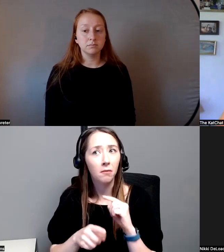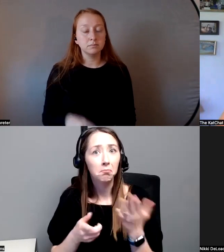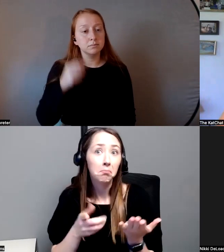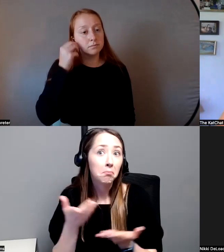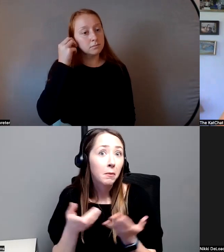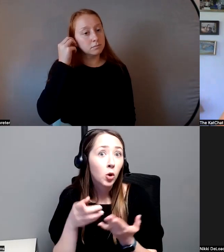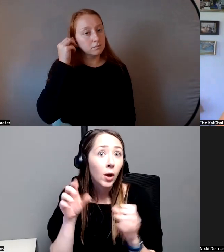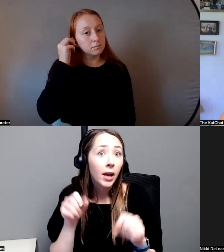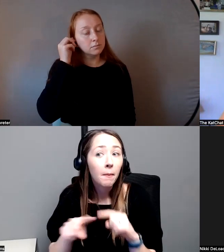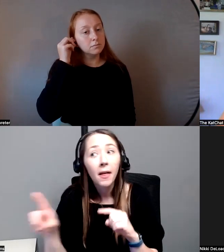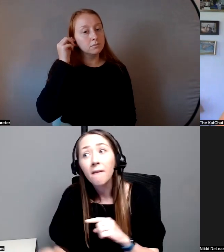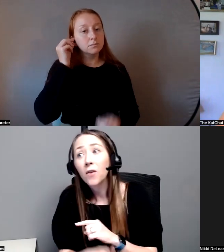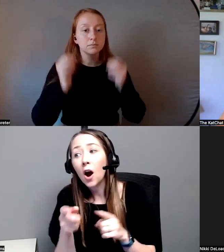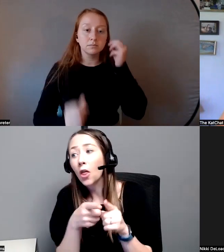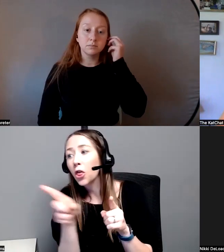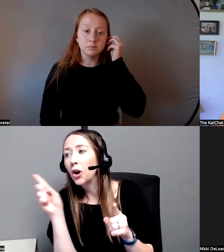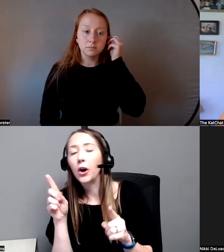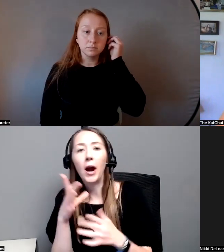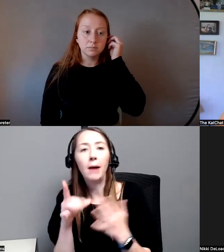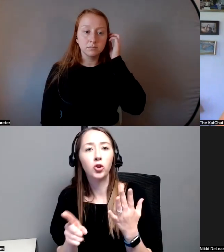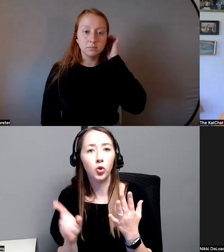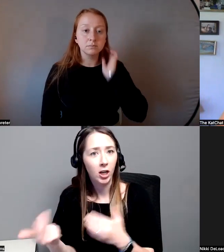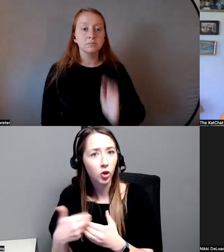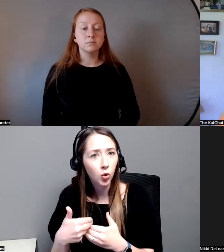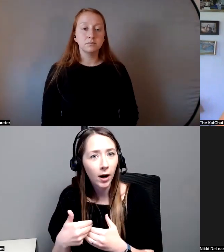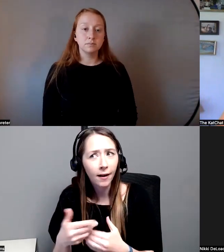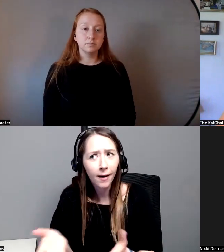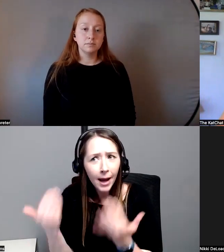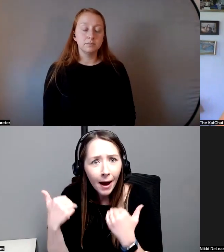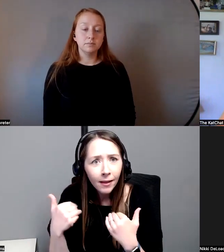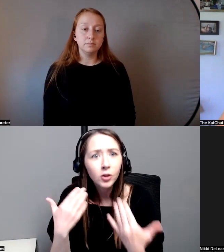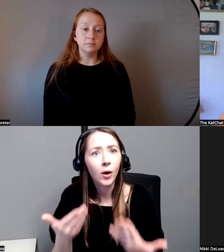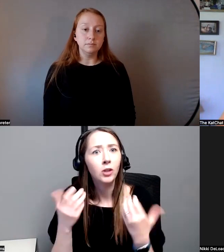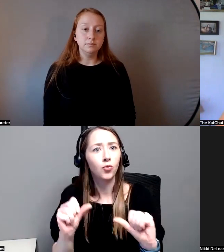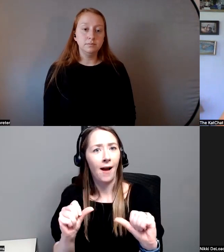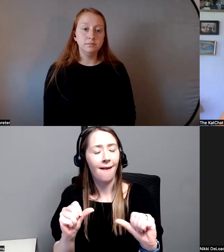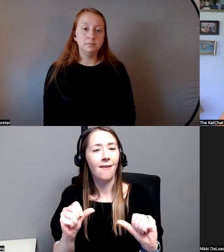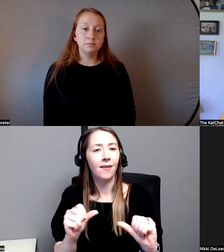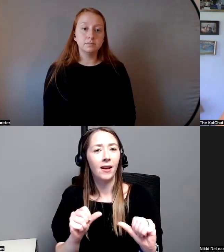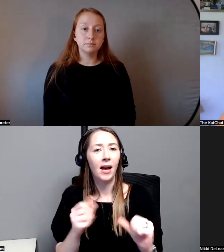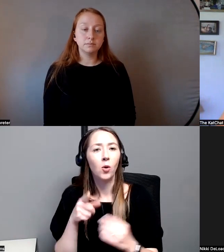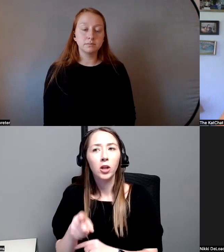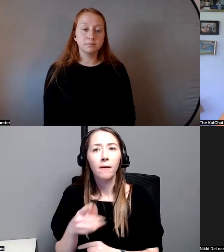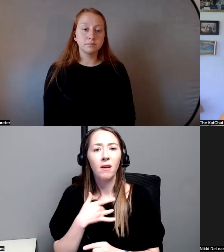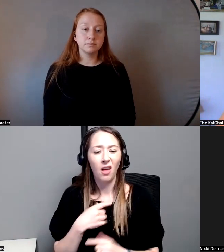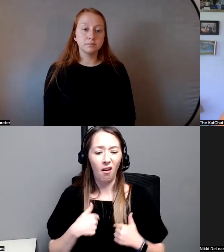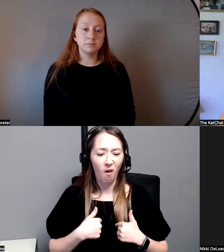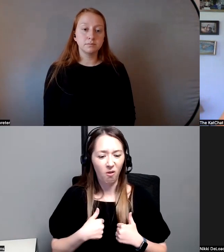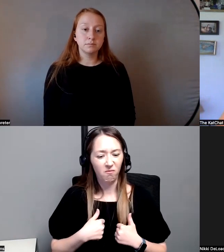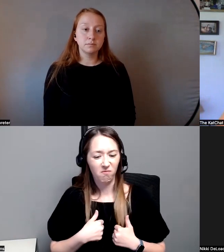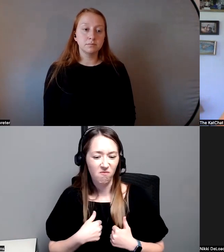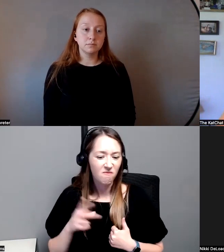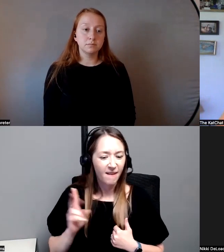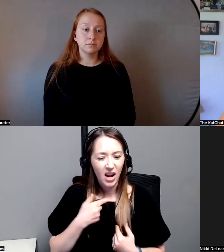here's these other sports then you can play that you want to get into. Let's do it. Let's go after it. I don't want you to be a victim to your